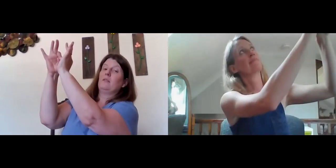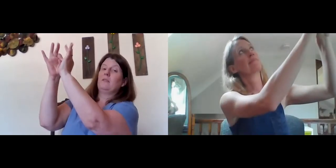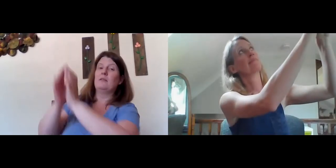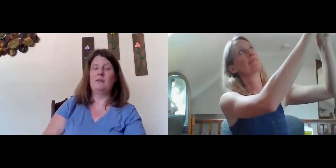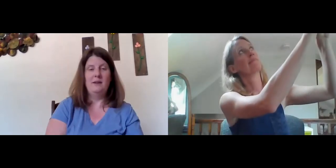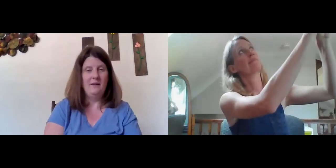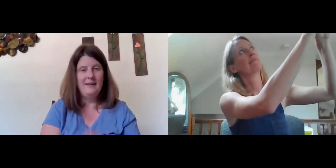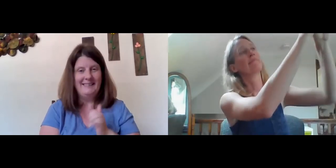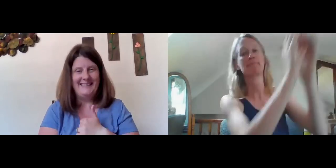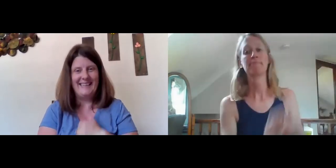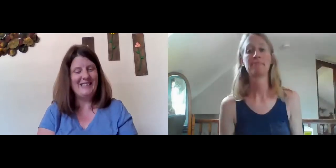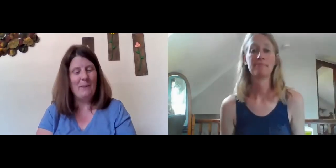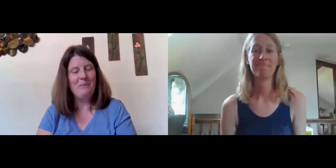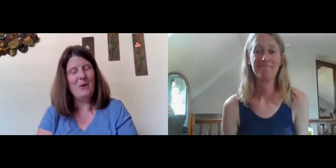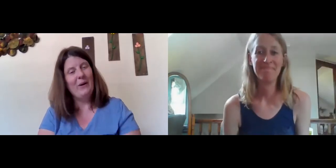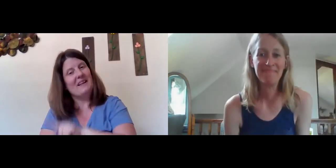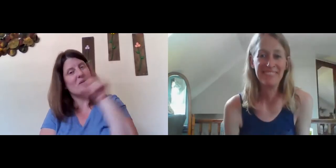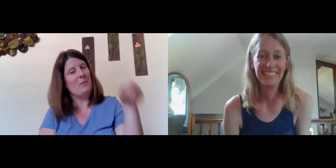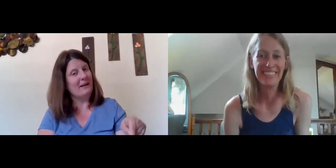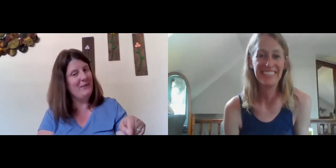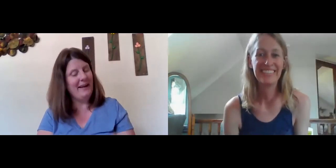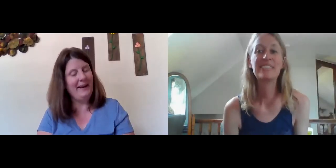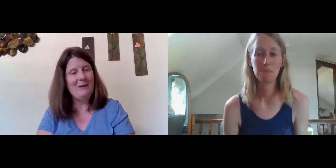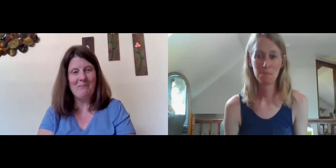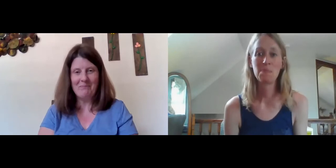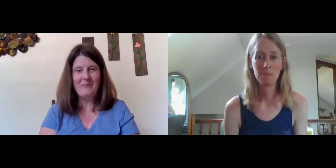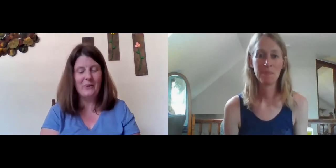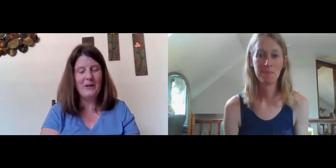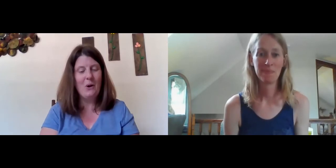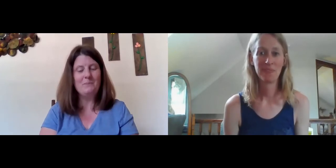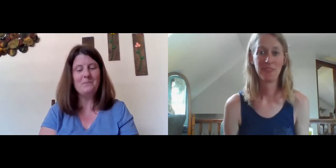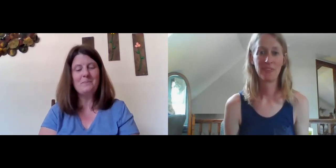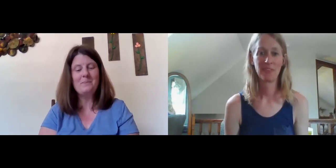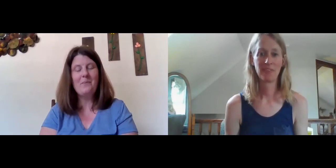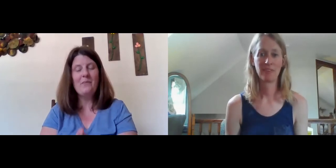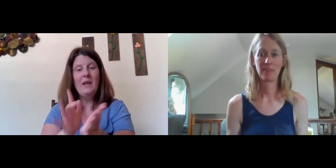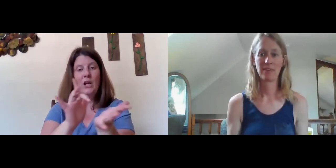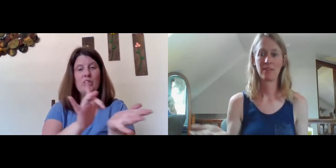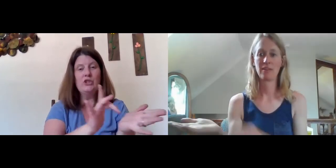Belong. Nice job. All right, let's go back to the beginning. Here we go.